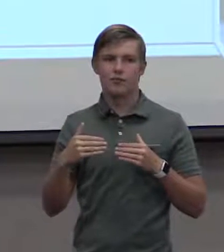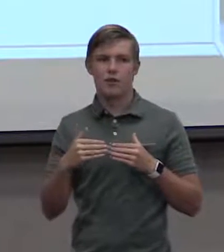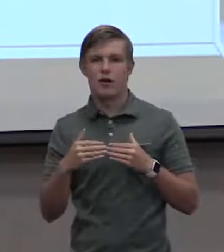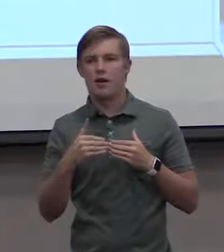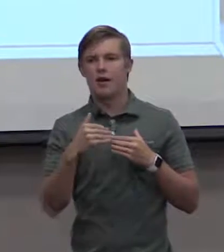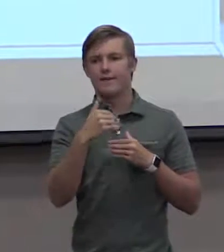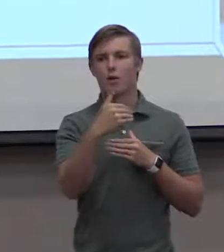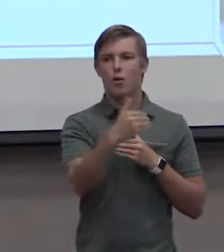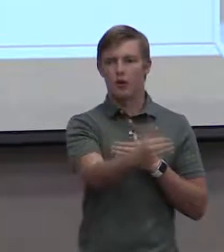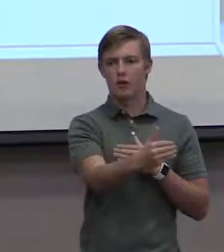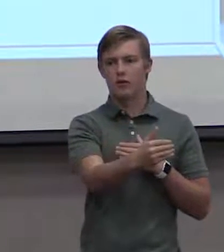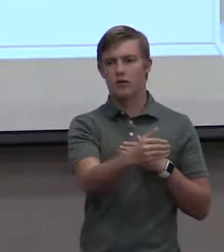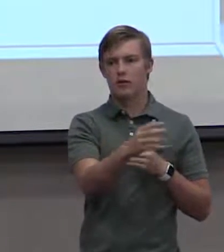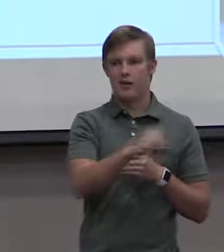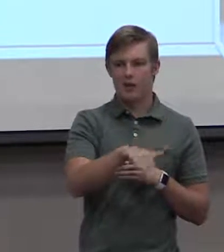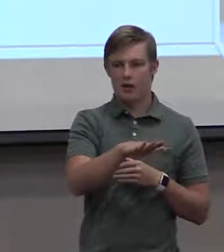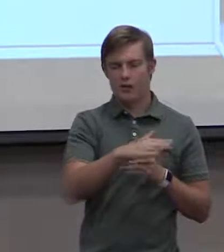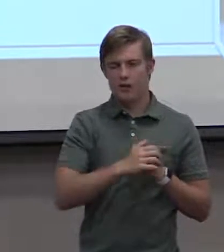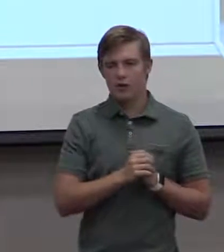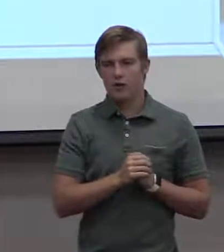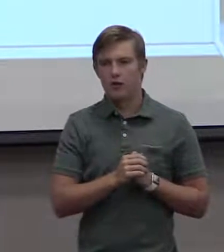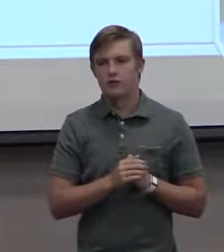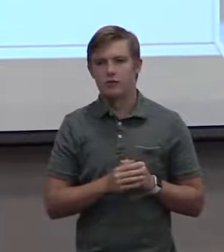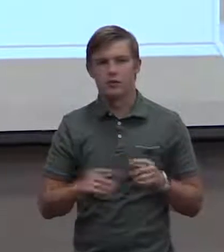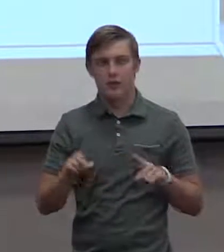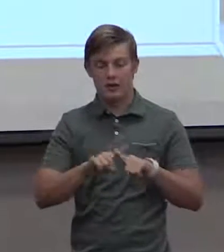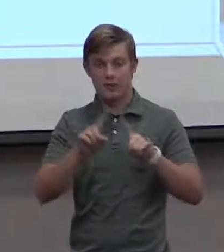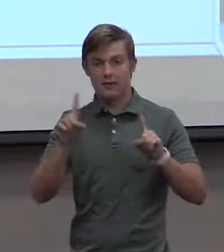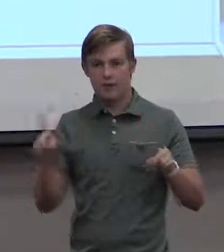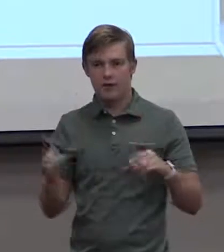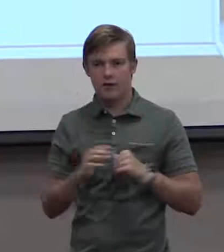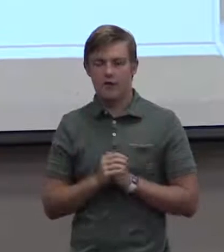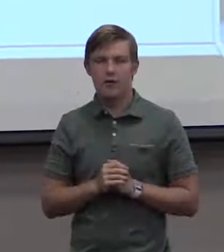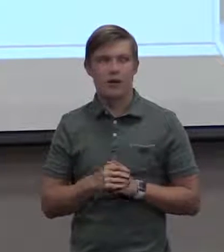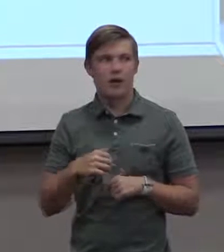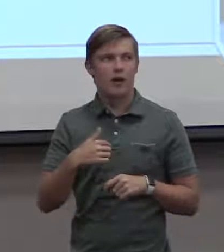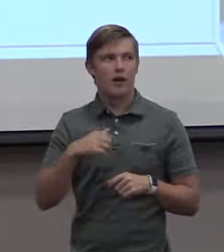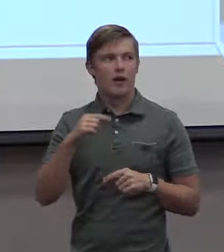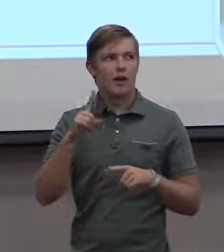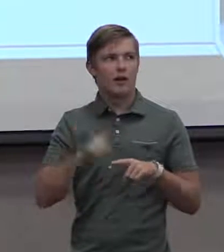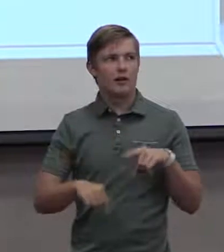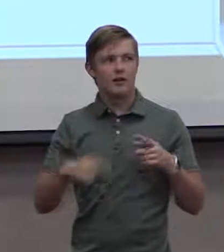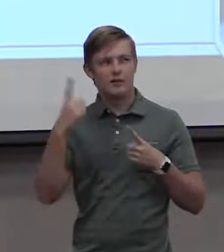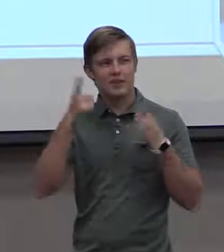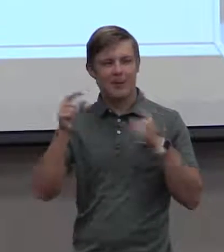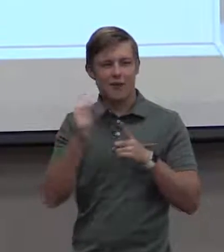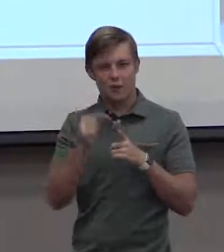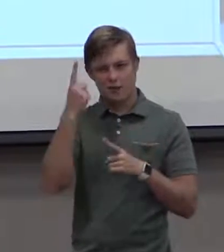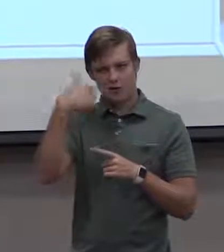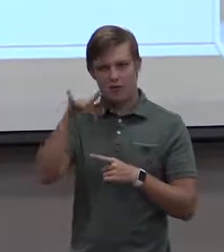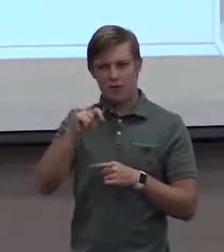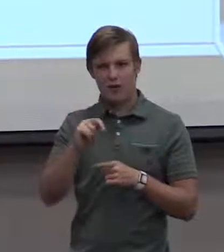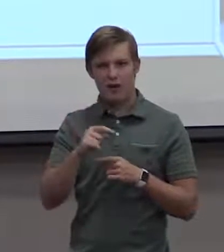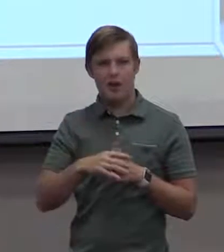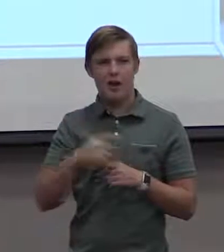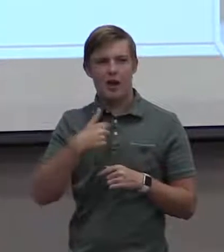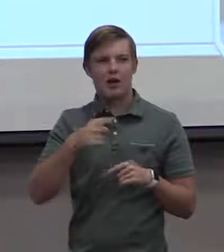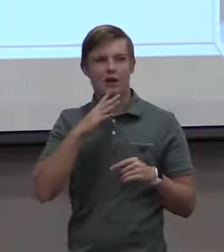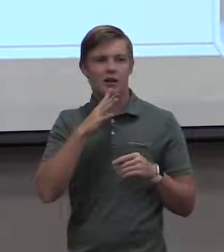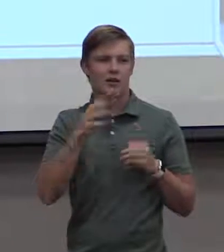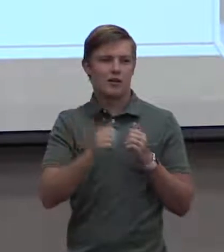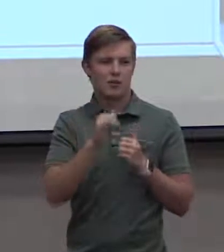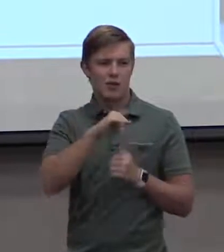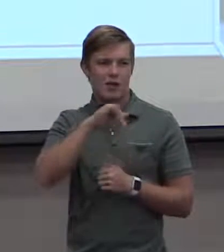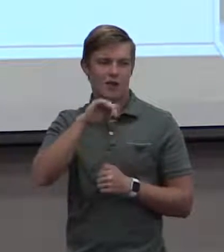States, but it is so far away, it's quite different. I can't come up with a term for it exactly. I talked with the AIM students about this,